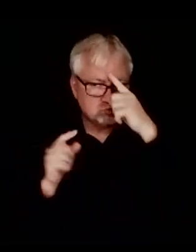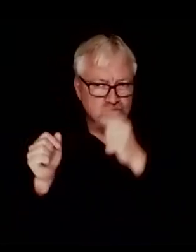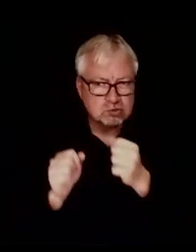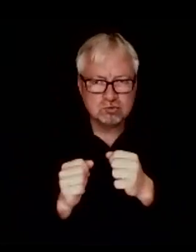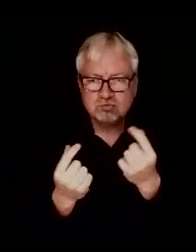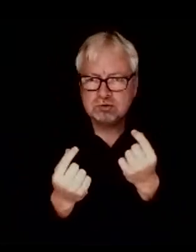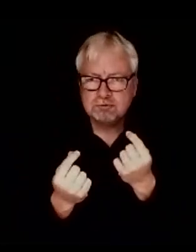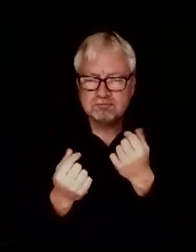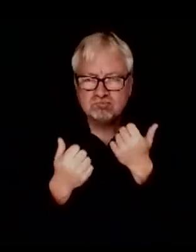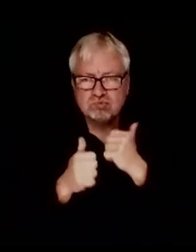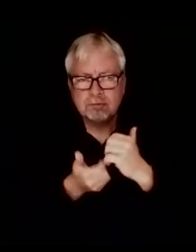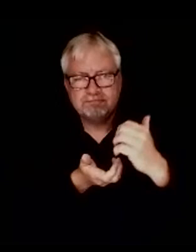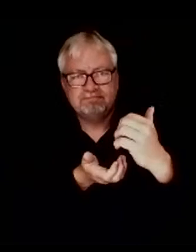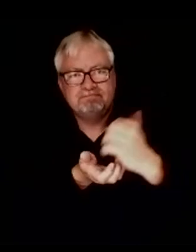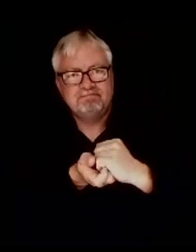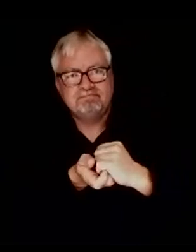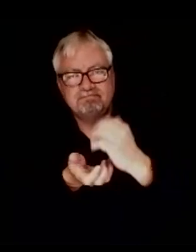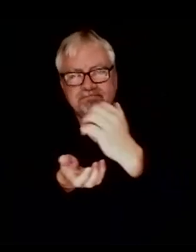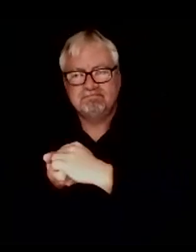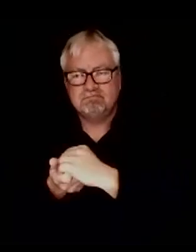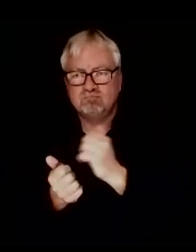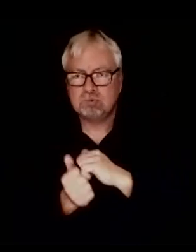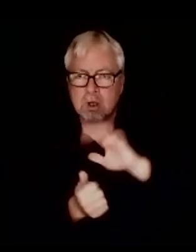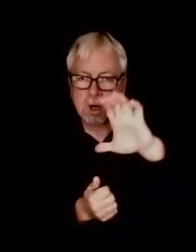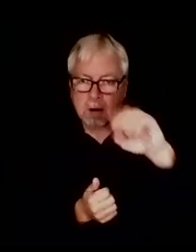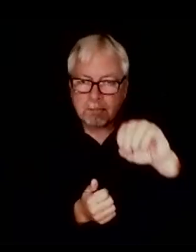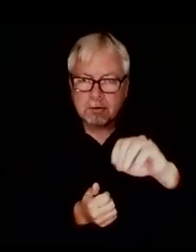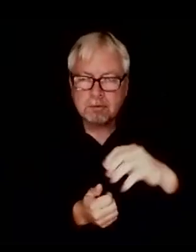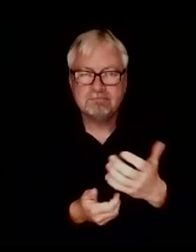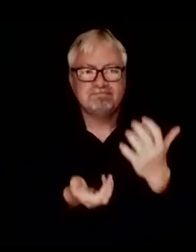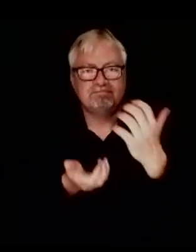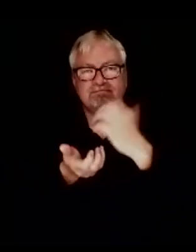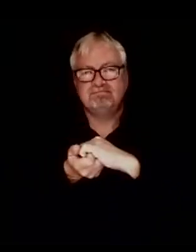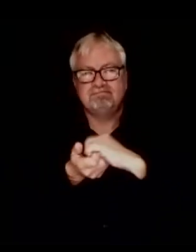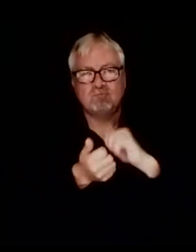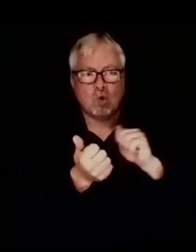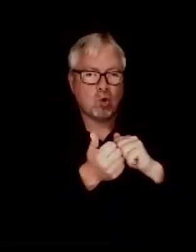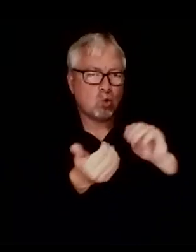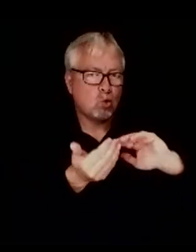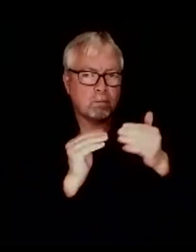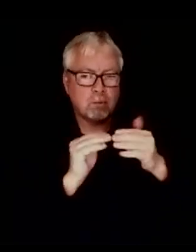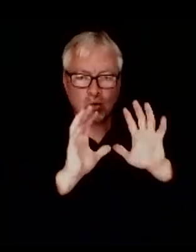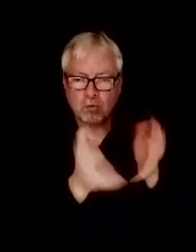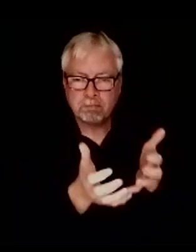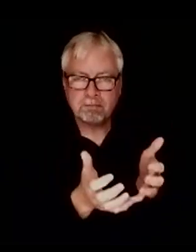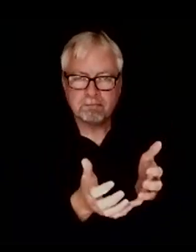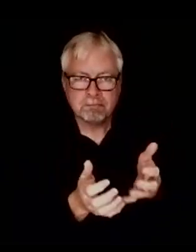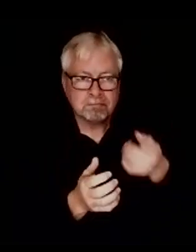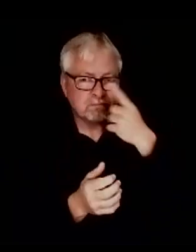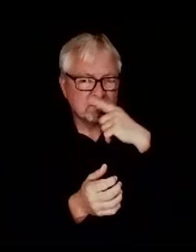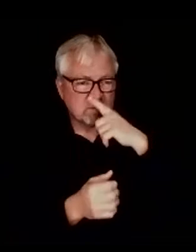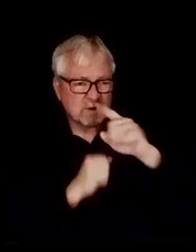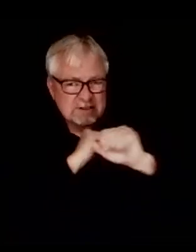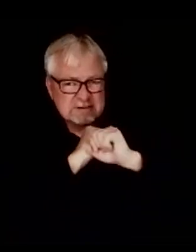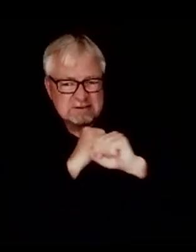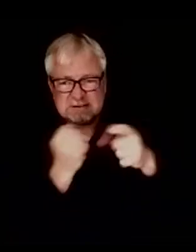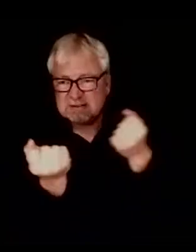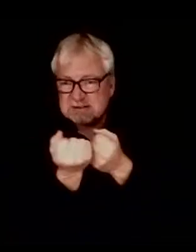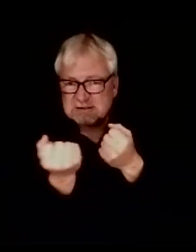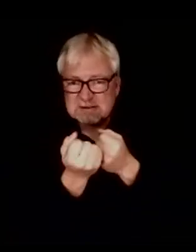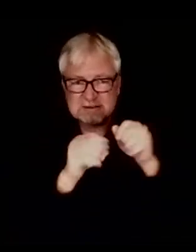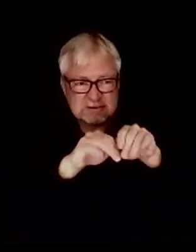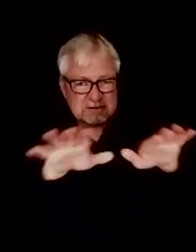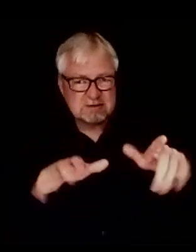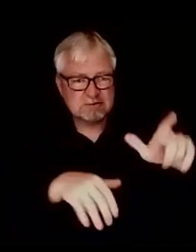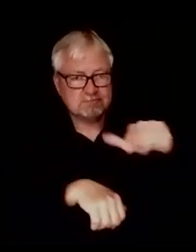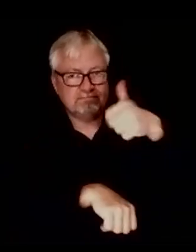work with community groups to sponsor and organize events that are more accessible and